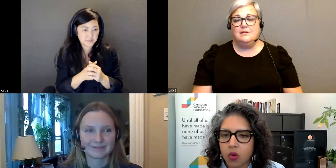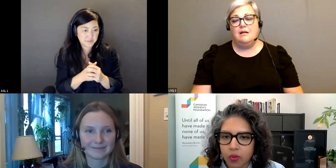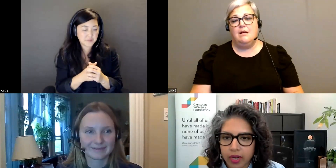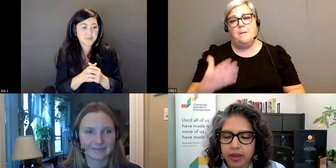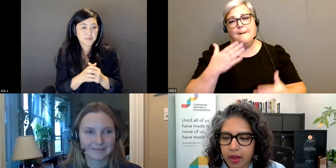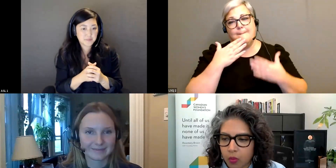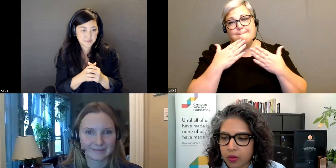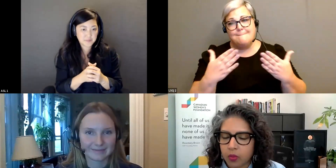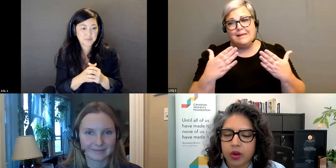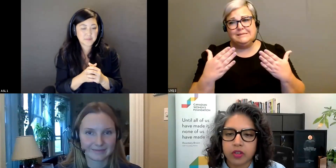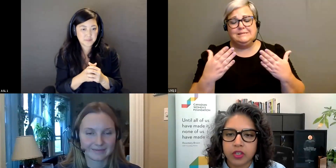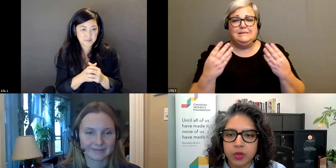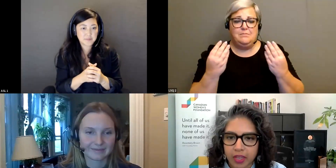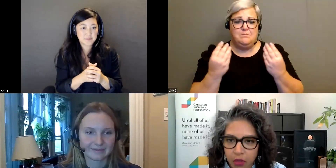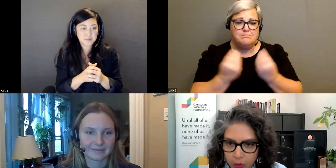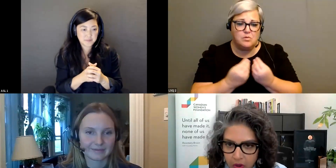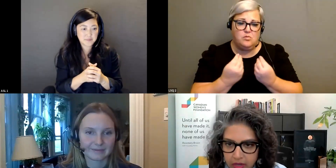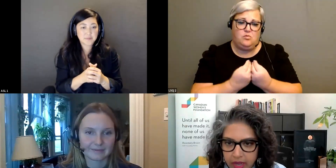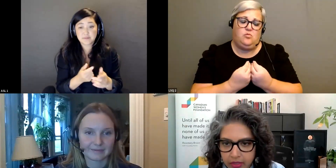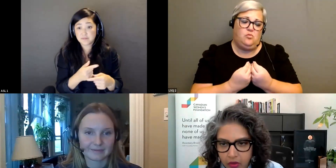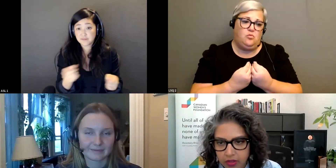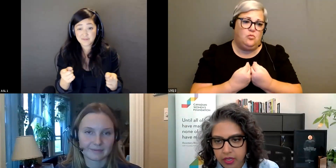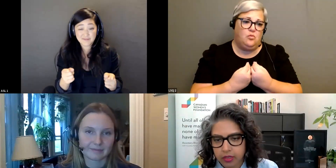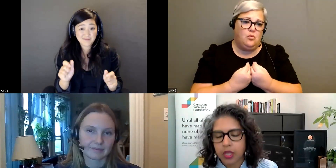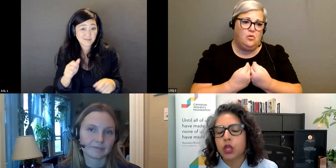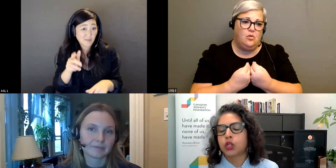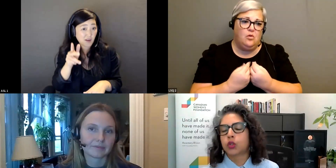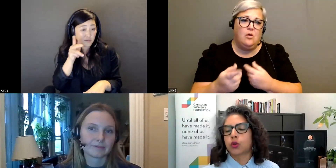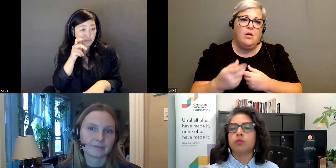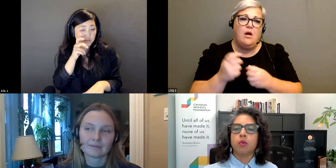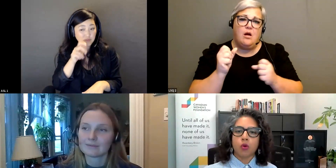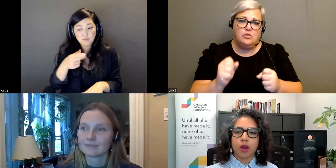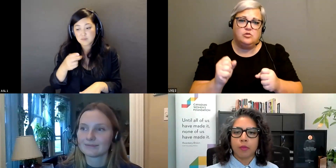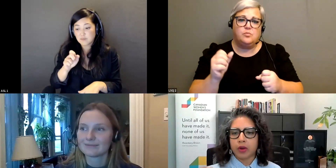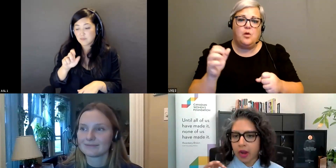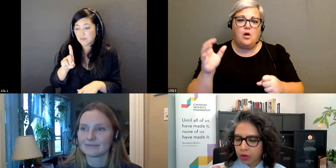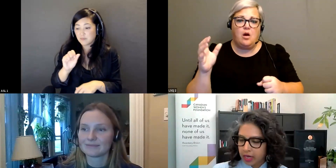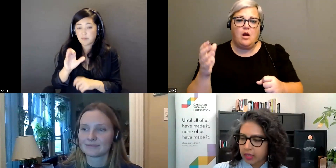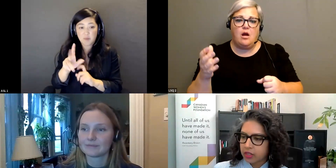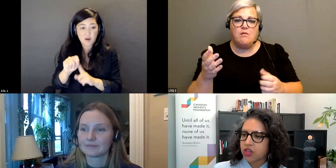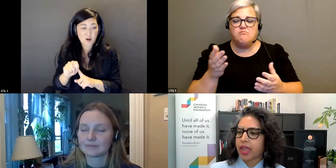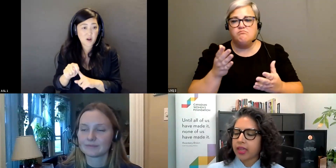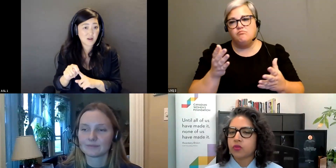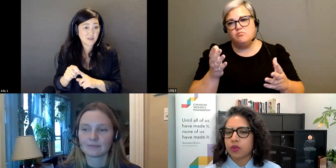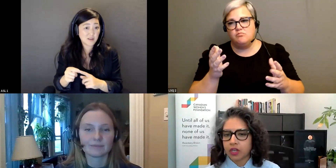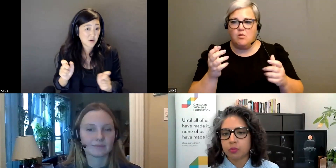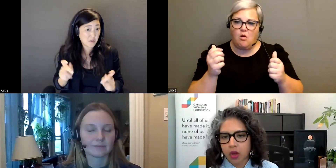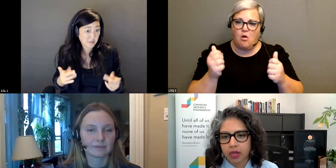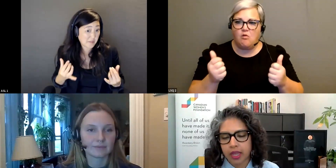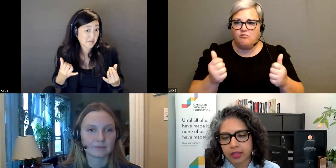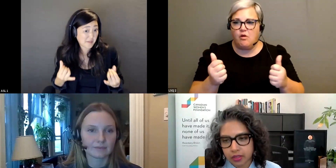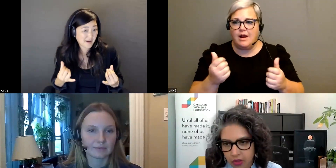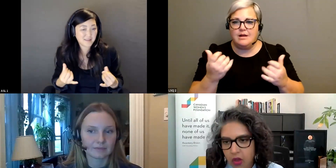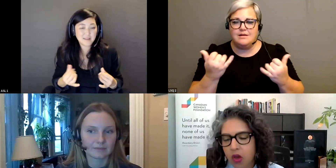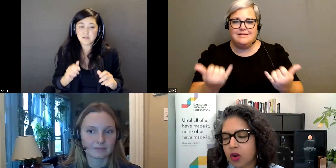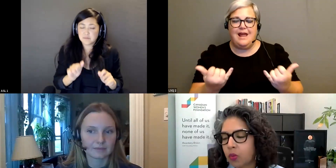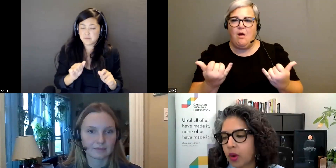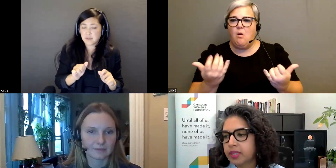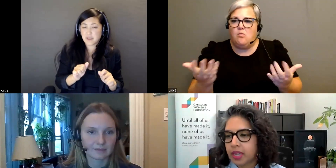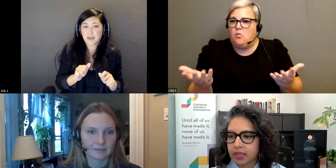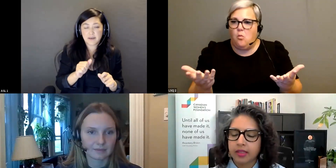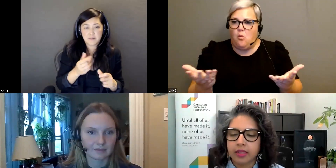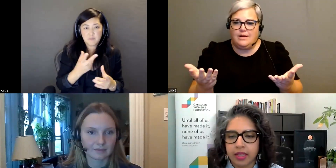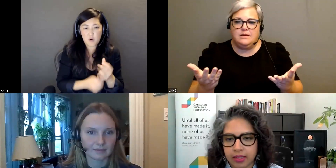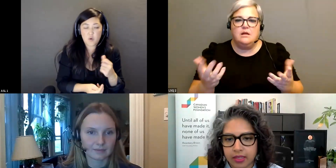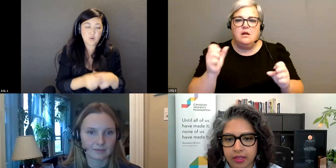Merci beaucoup. Vous pouvez écouter All Right Now What, n'importe à tous les endroits où vous trouvez des balado-diffusions.